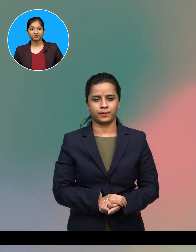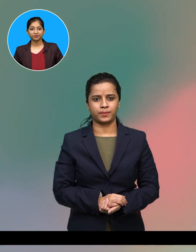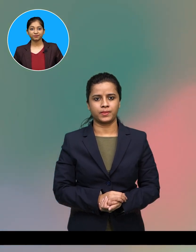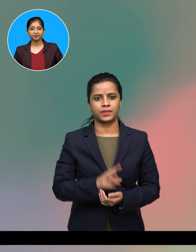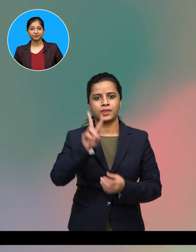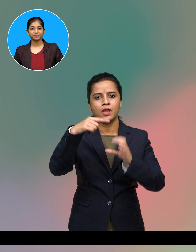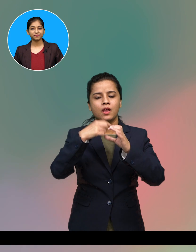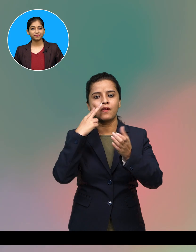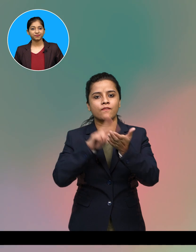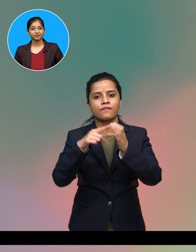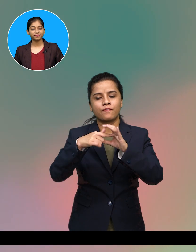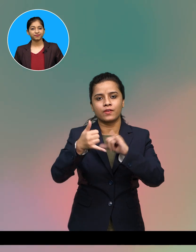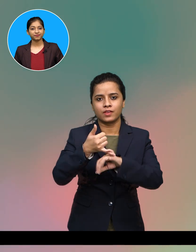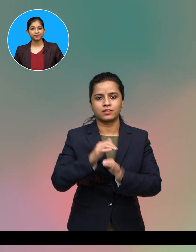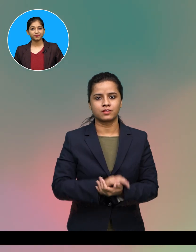Veins.